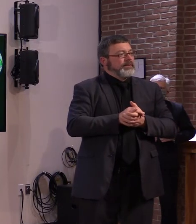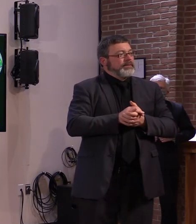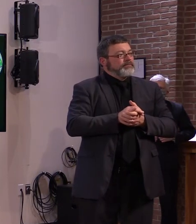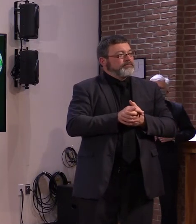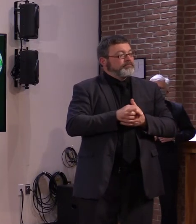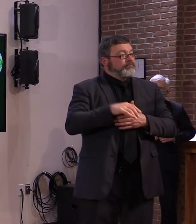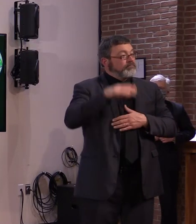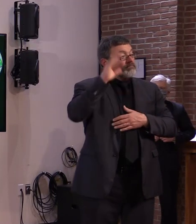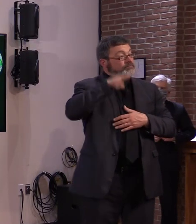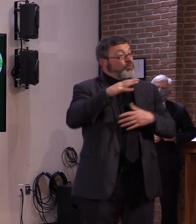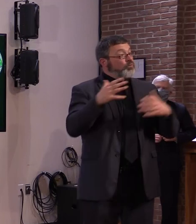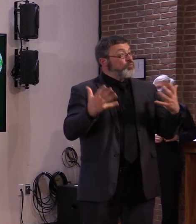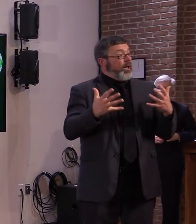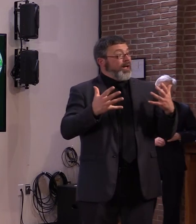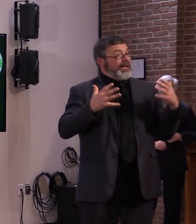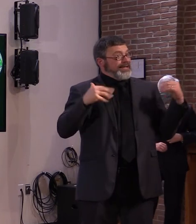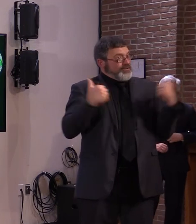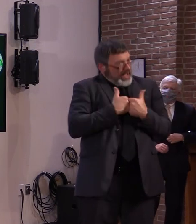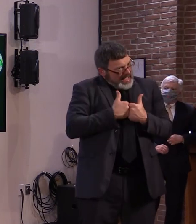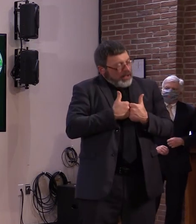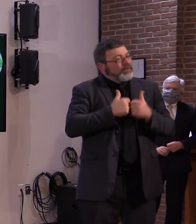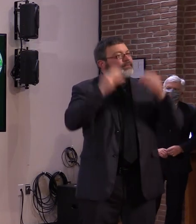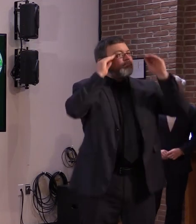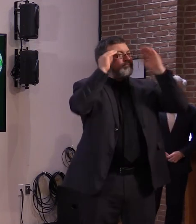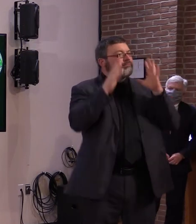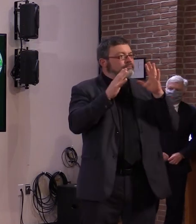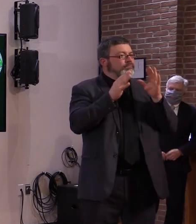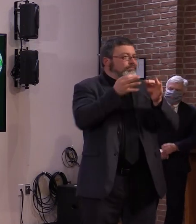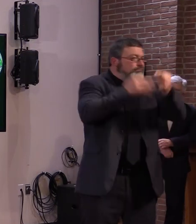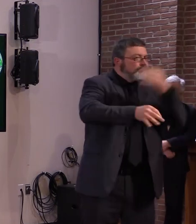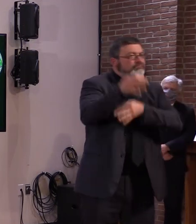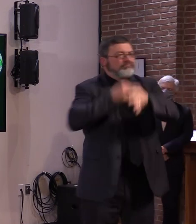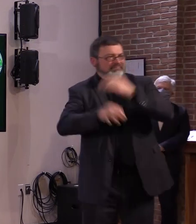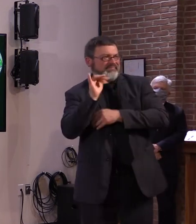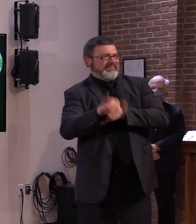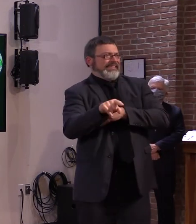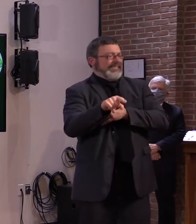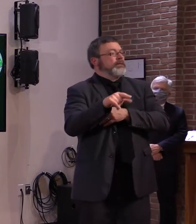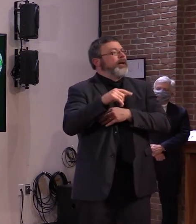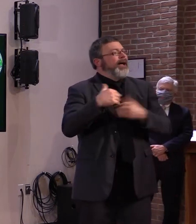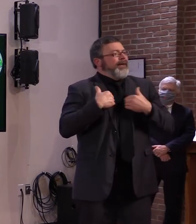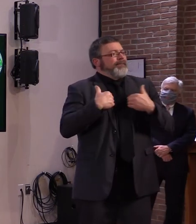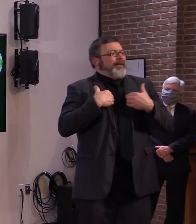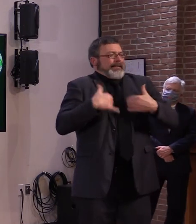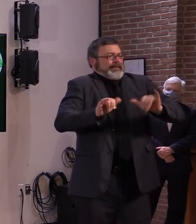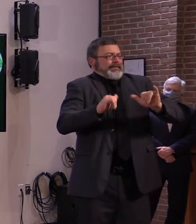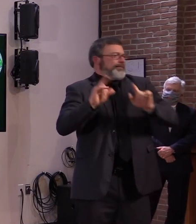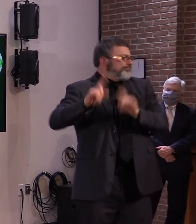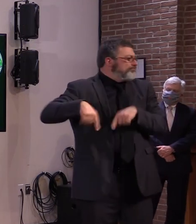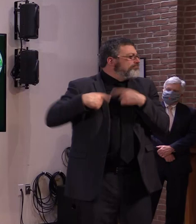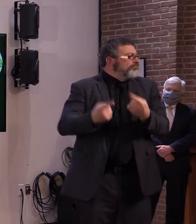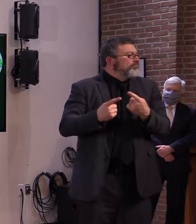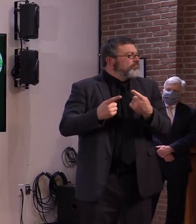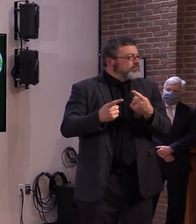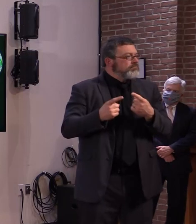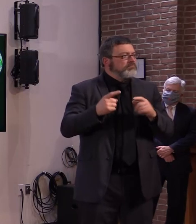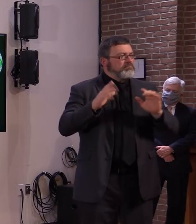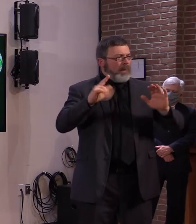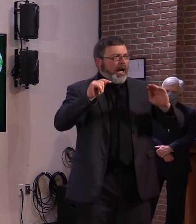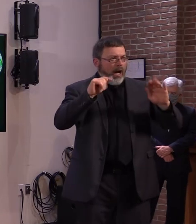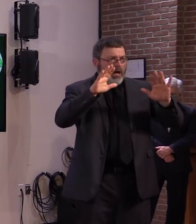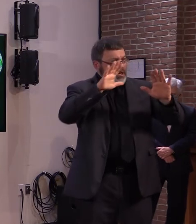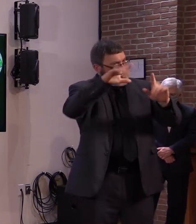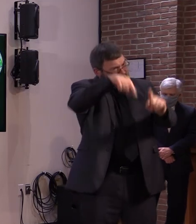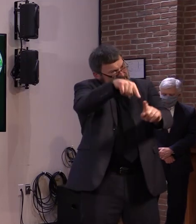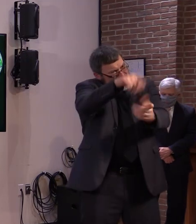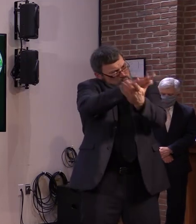sustain in person through the winter. This was expected to a certain extent, but we remain committed to providing in-person instruction for our students if we